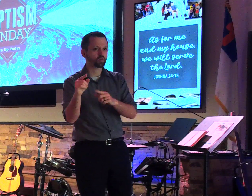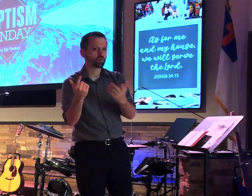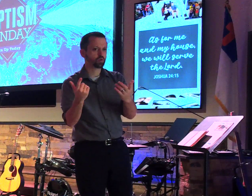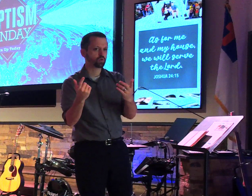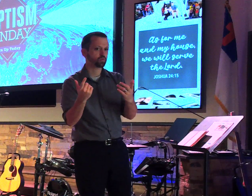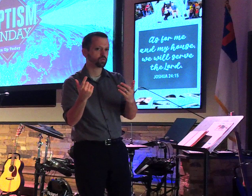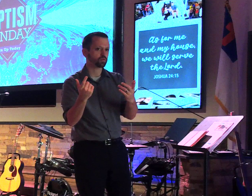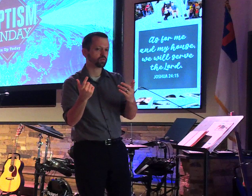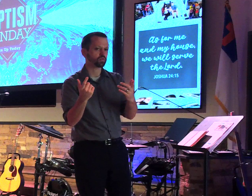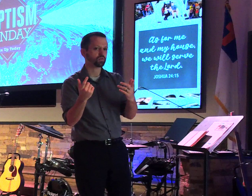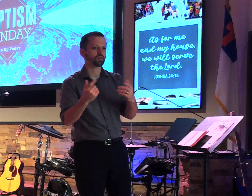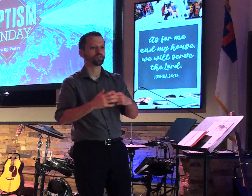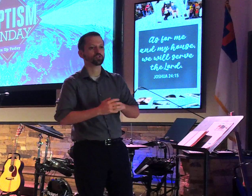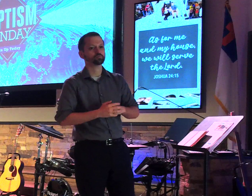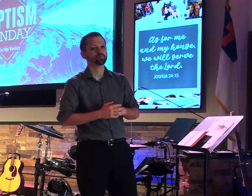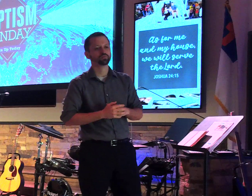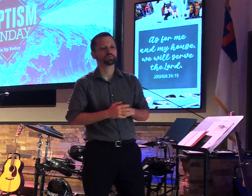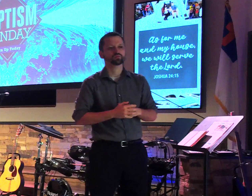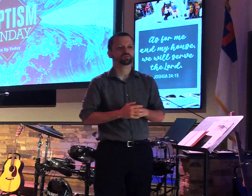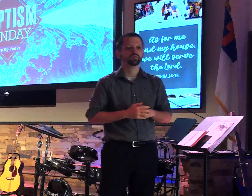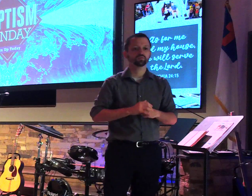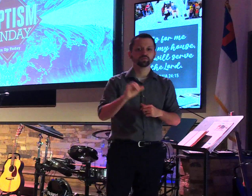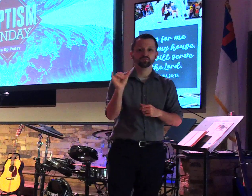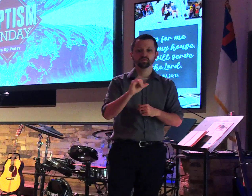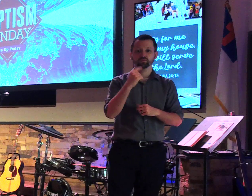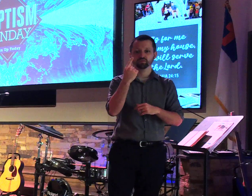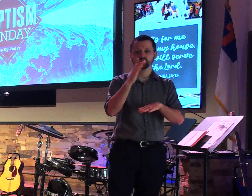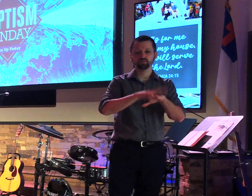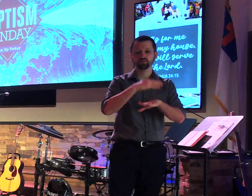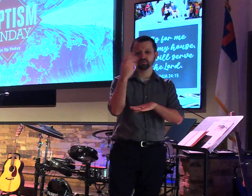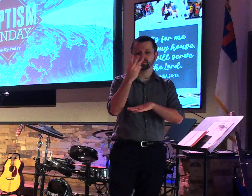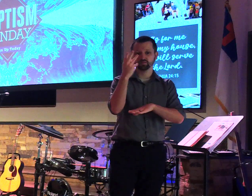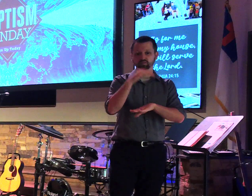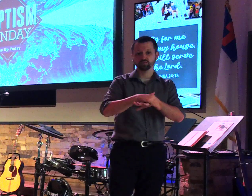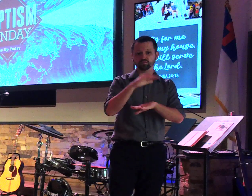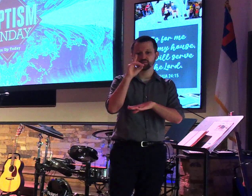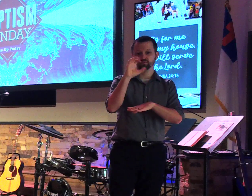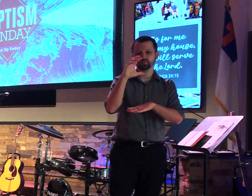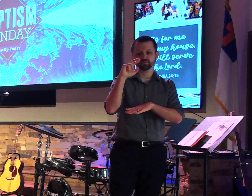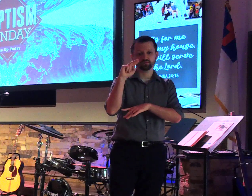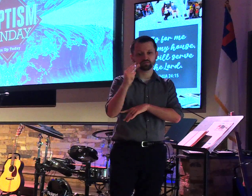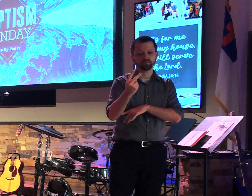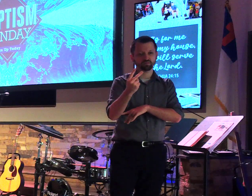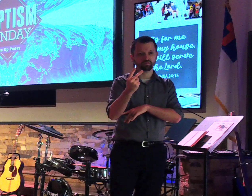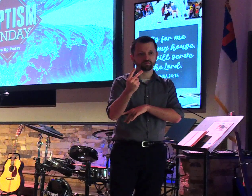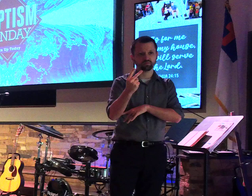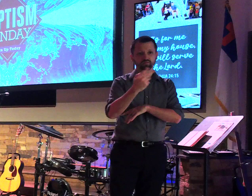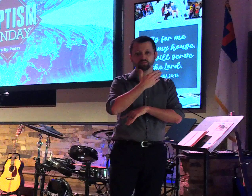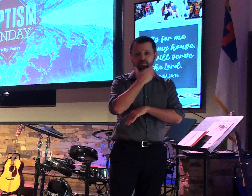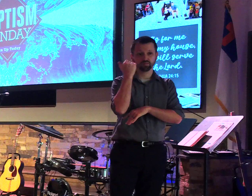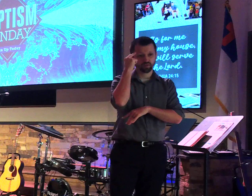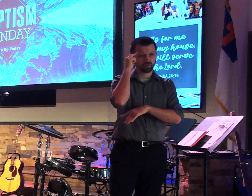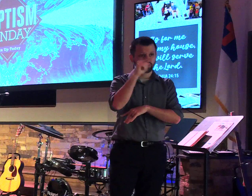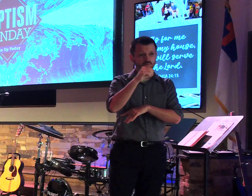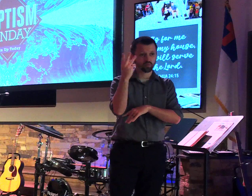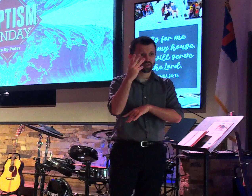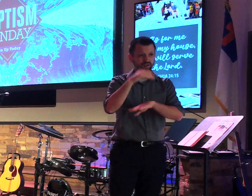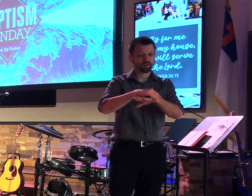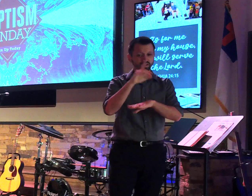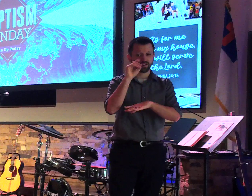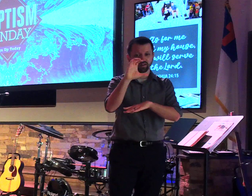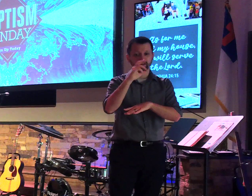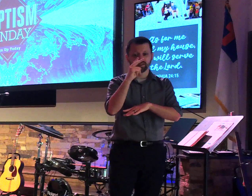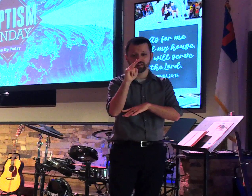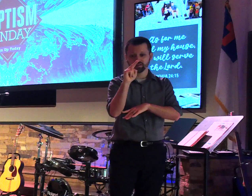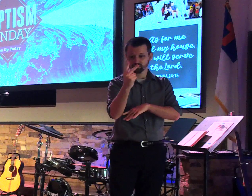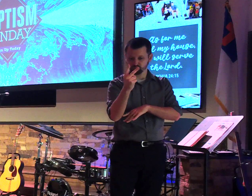to the baptism class at 10:30. Also, there's one on Wednesday night, December 2nd. If that works better for you Wednesday night, then you can go to the